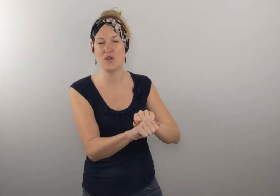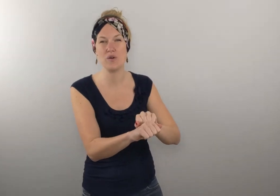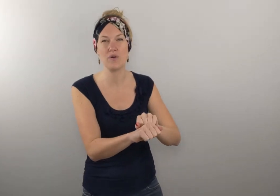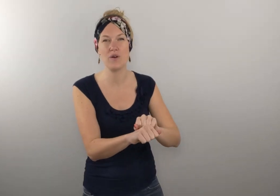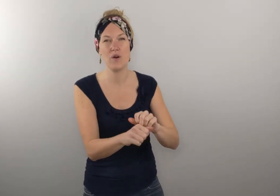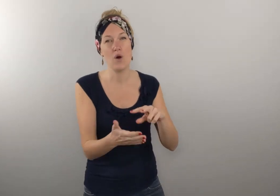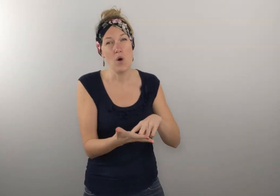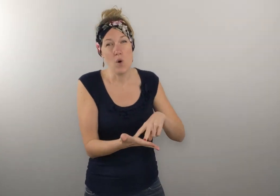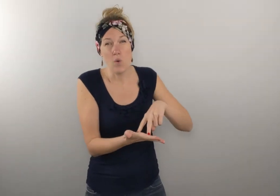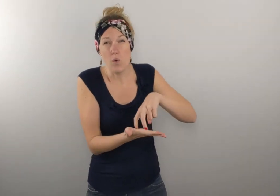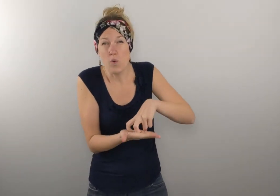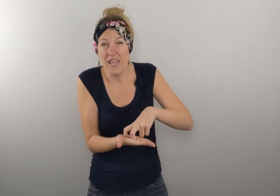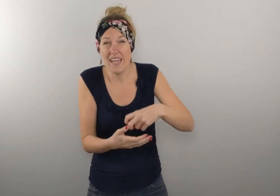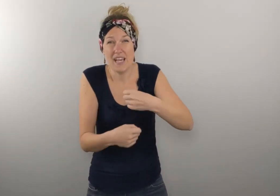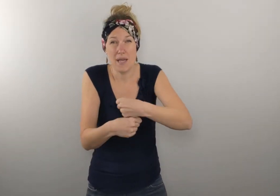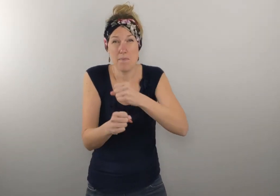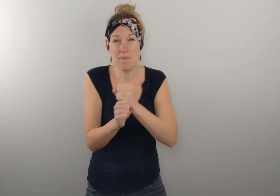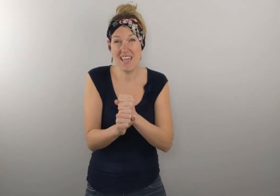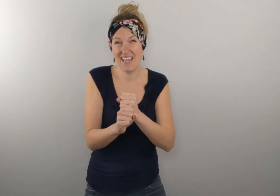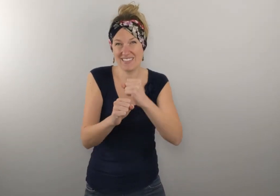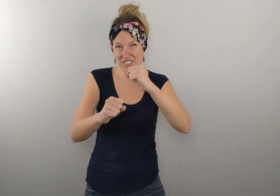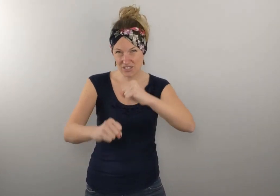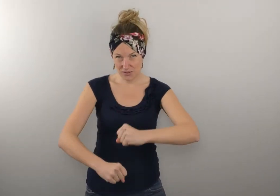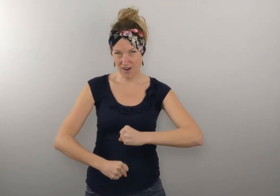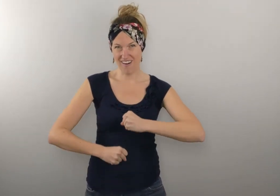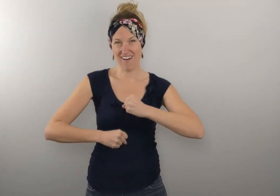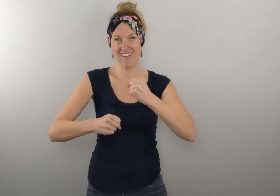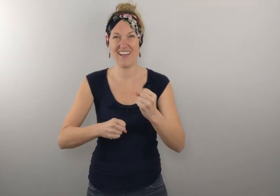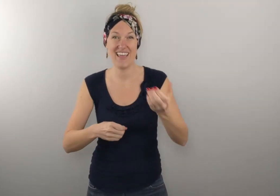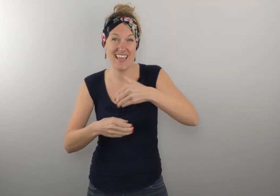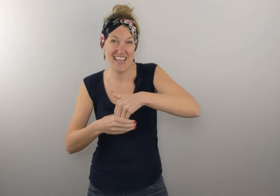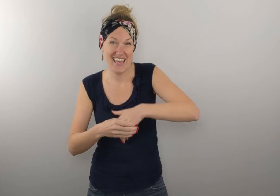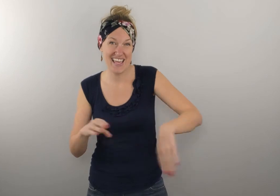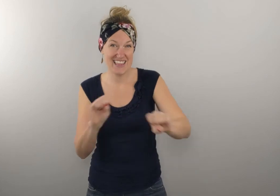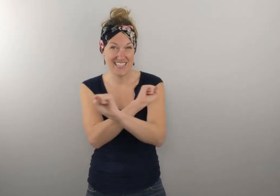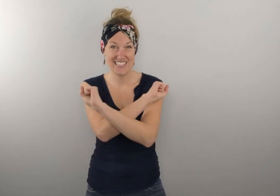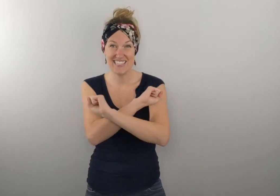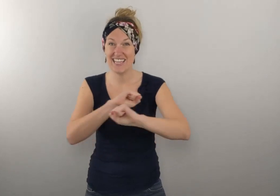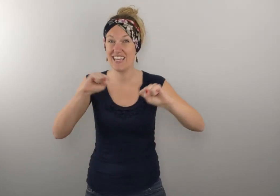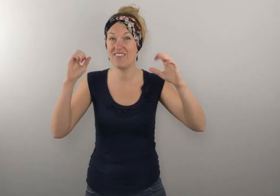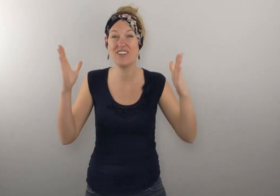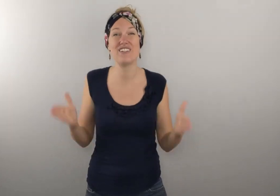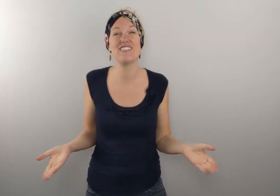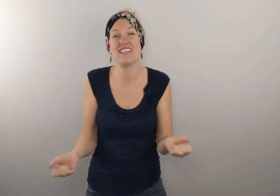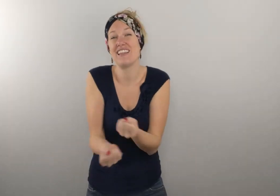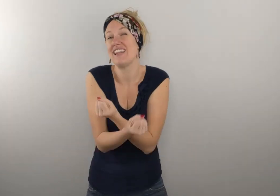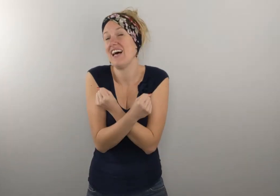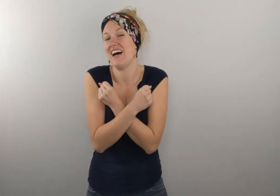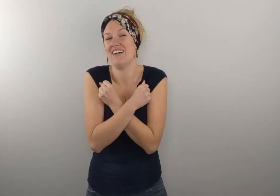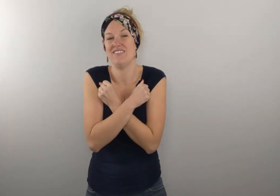cornerstone, weak made strong in the Savior's love.